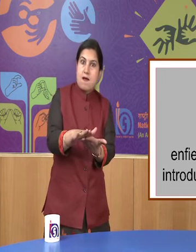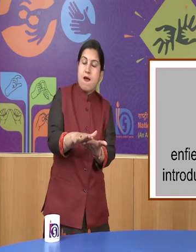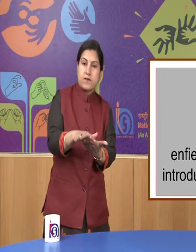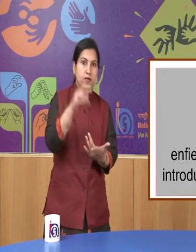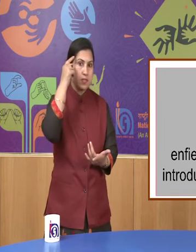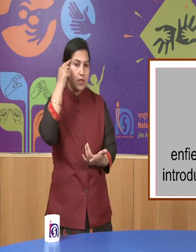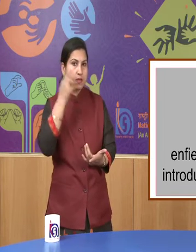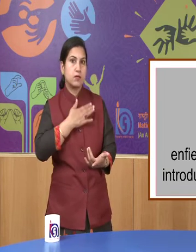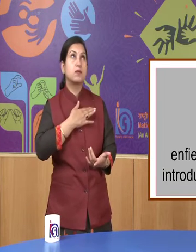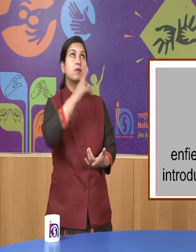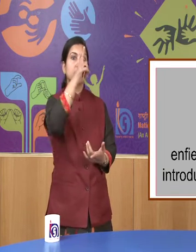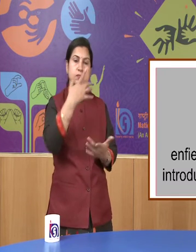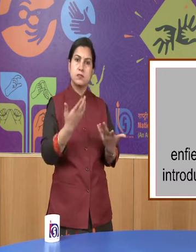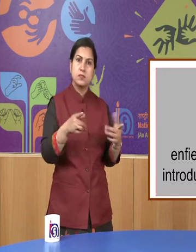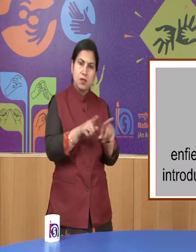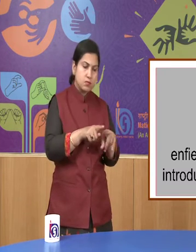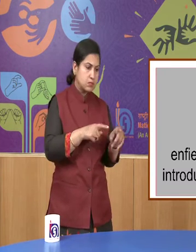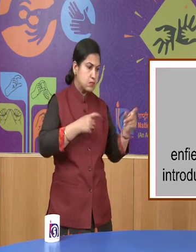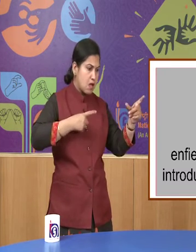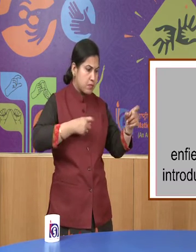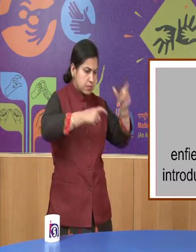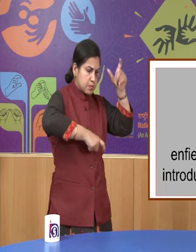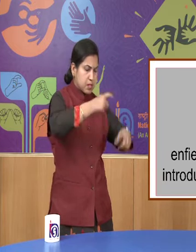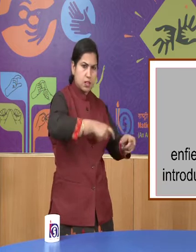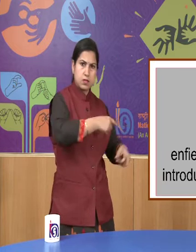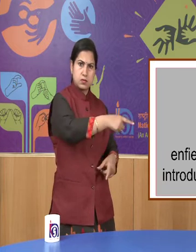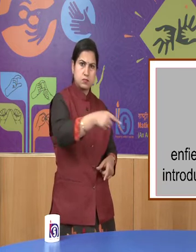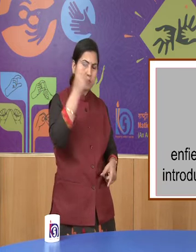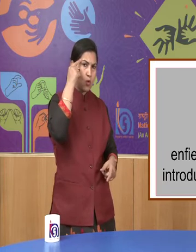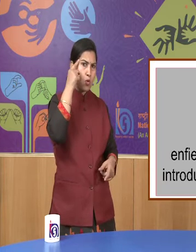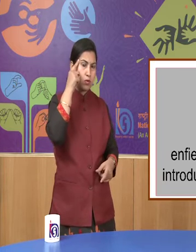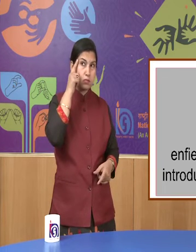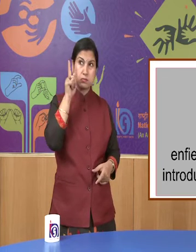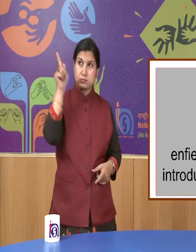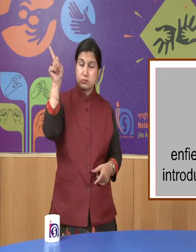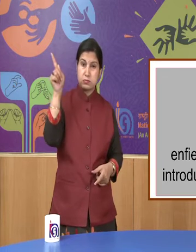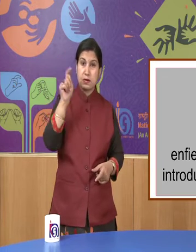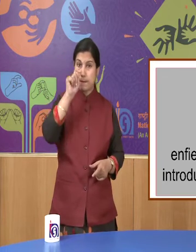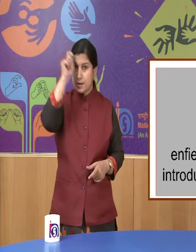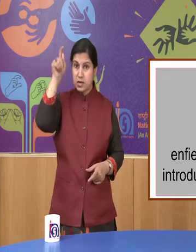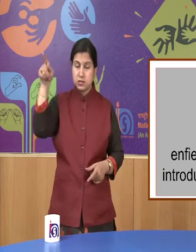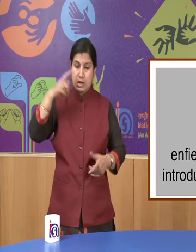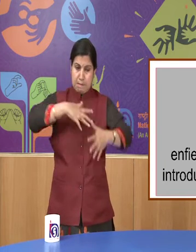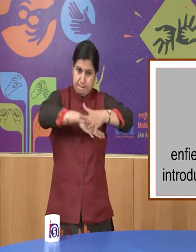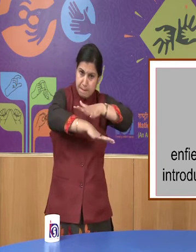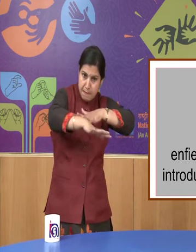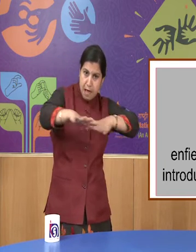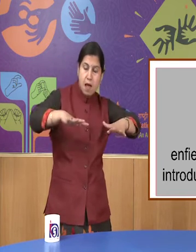Therefore, the soldiers thought that it was a plan of the British to destroy